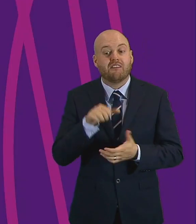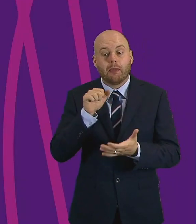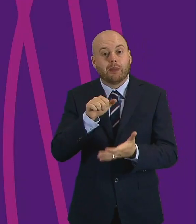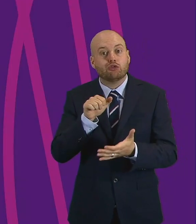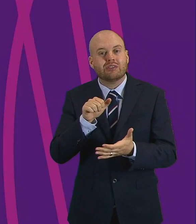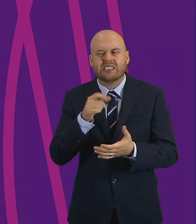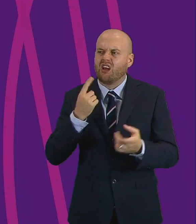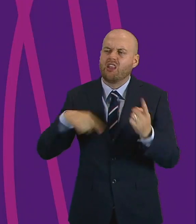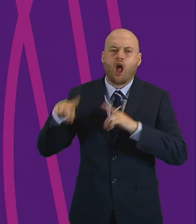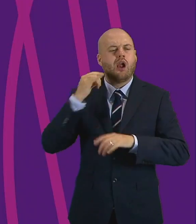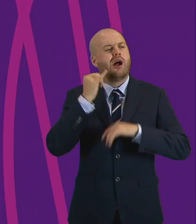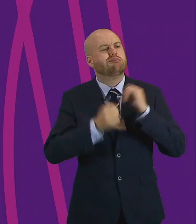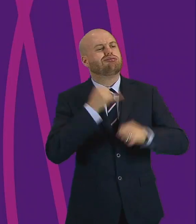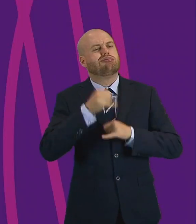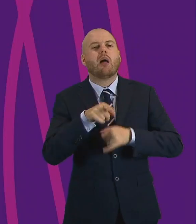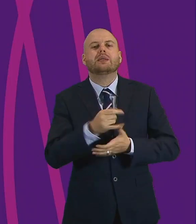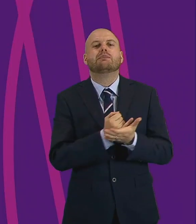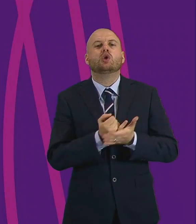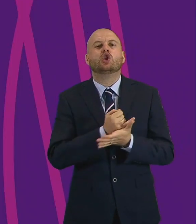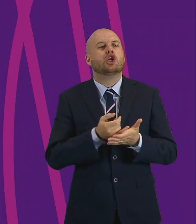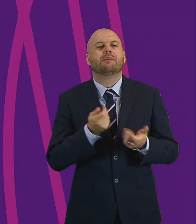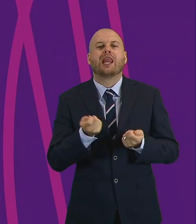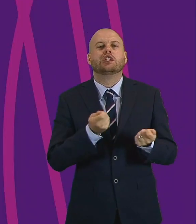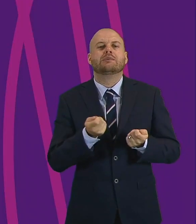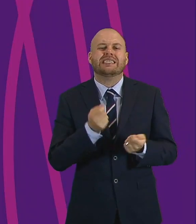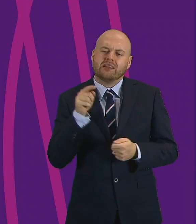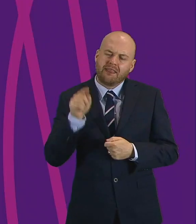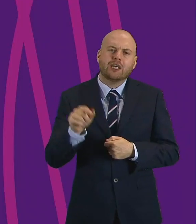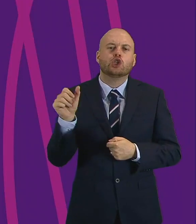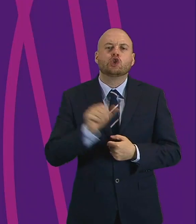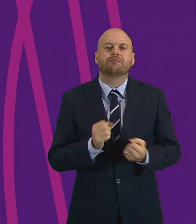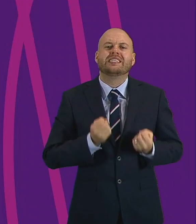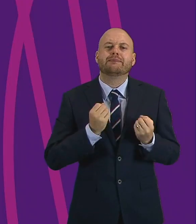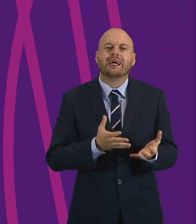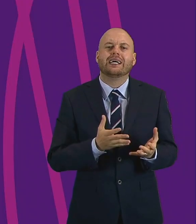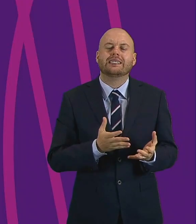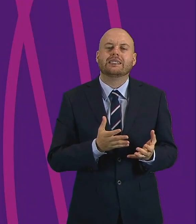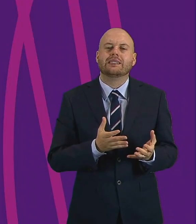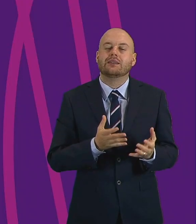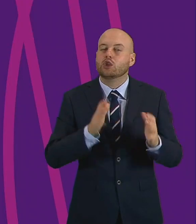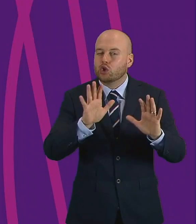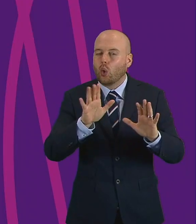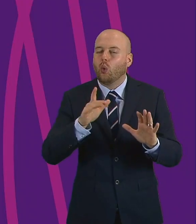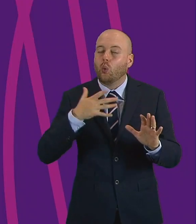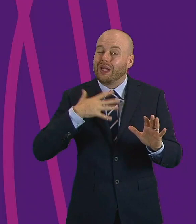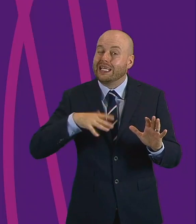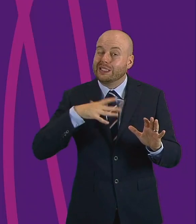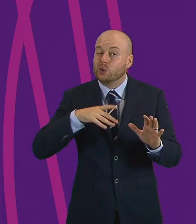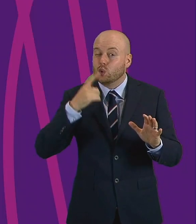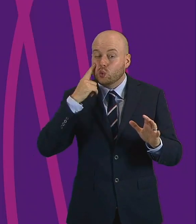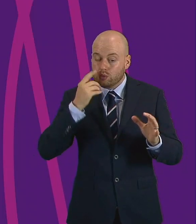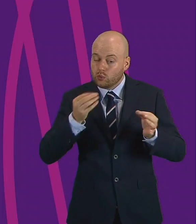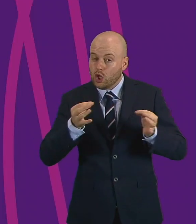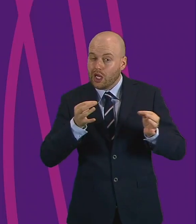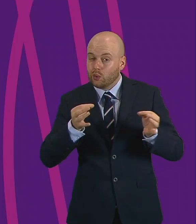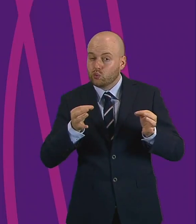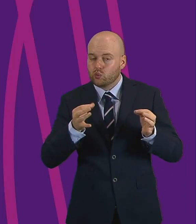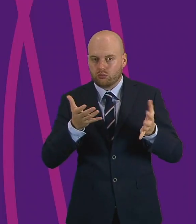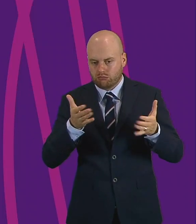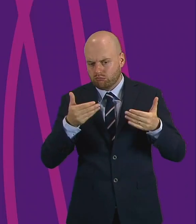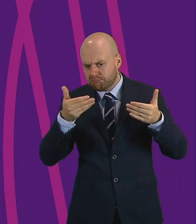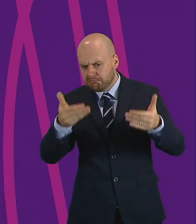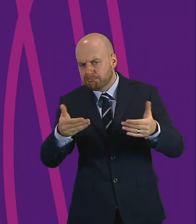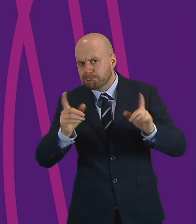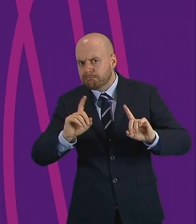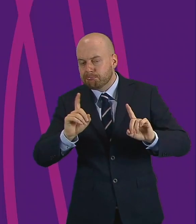poor management and that should have been spent. So I think we have to look at going forward as to whether we are going to put aside money as